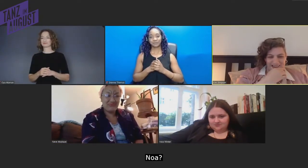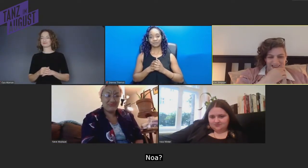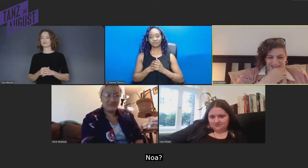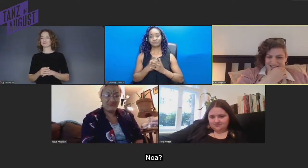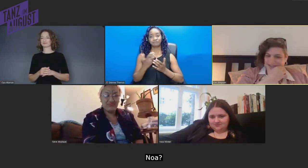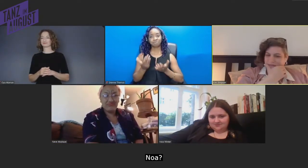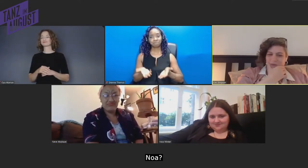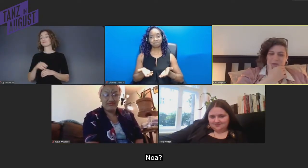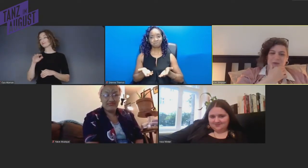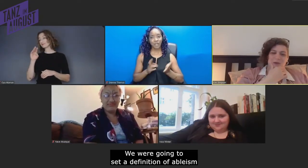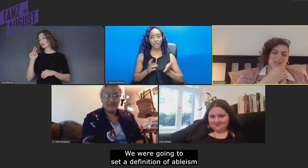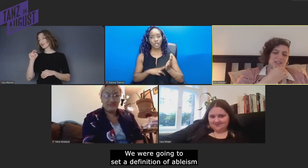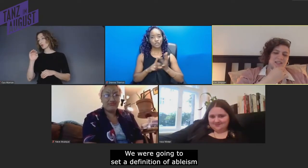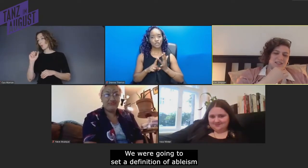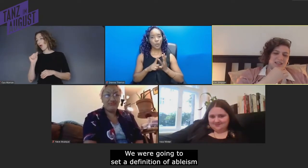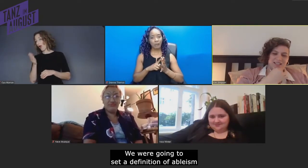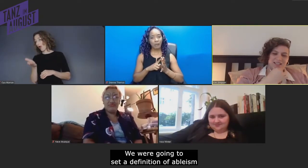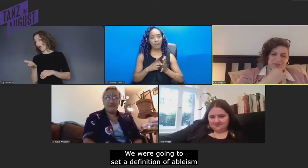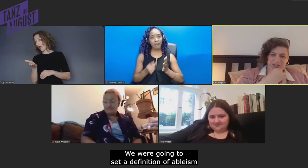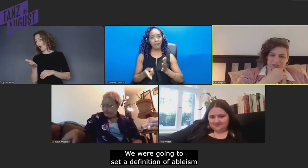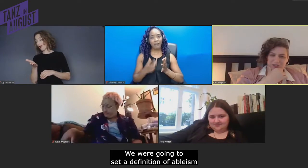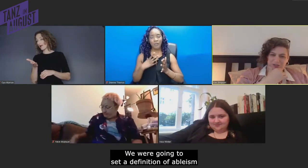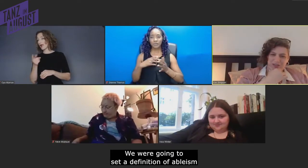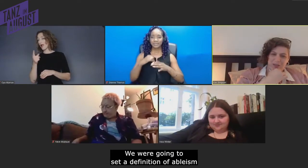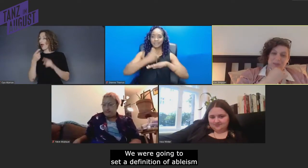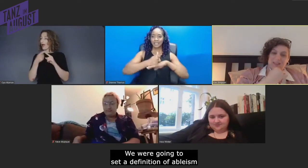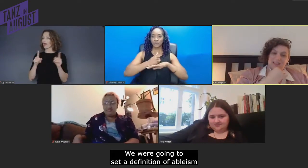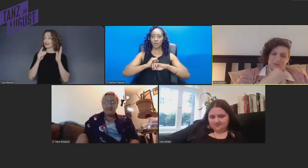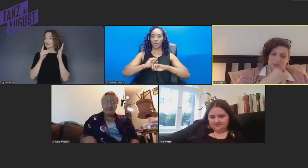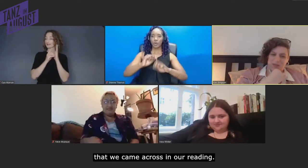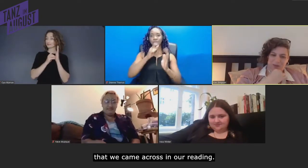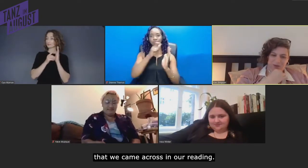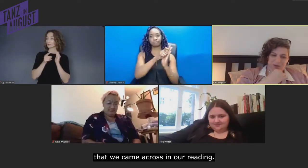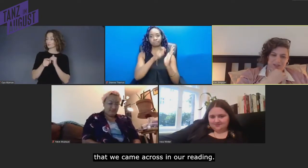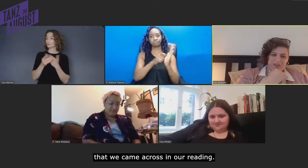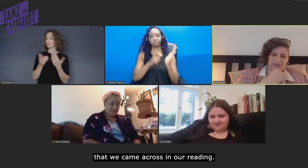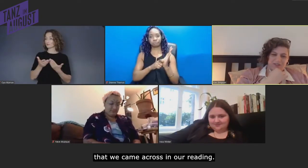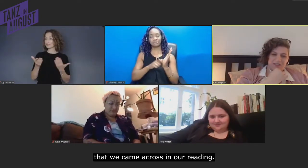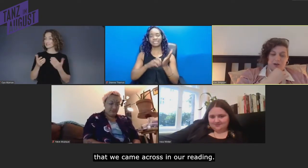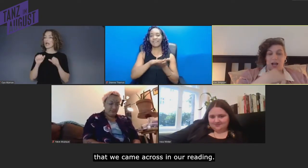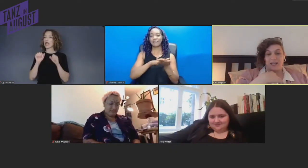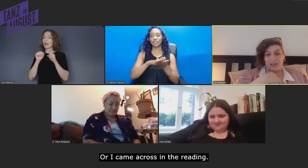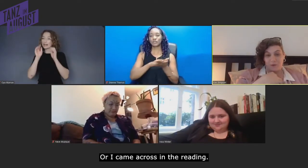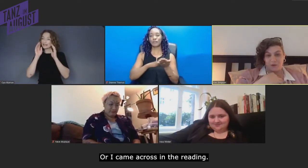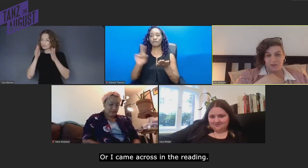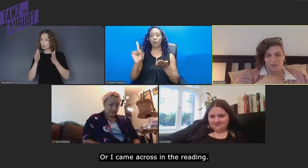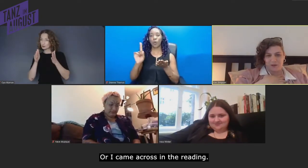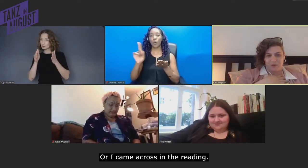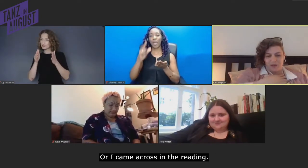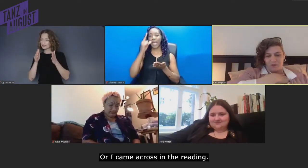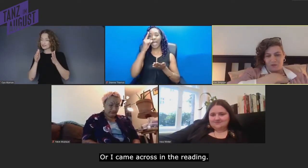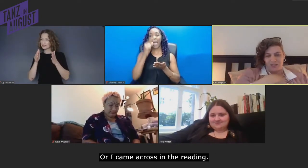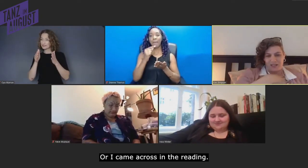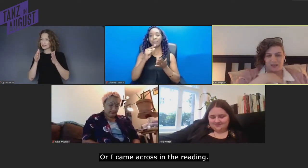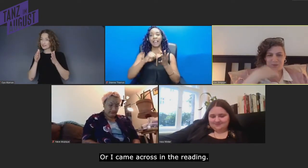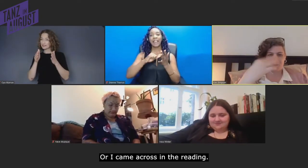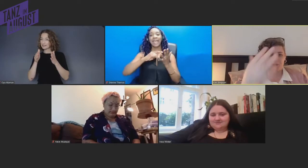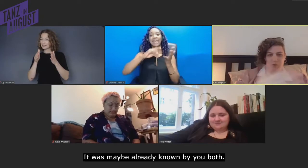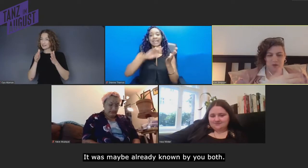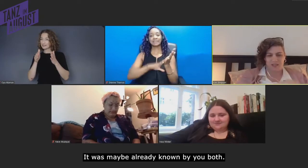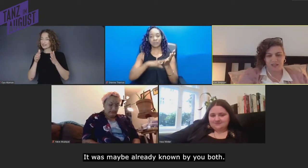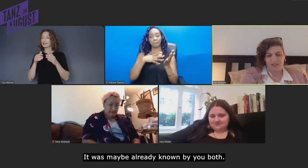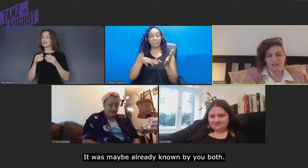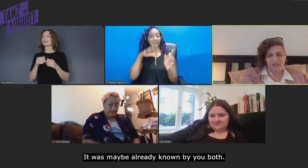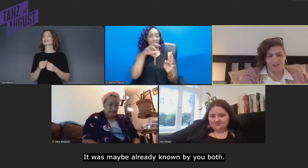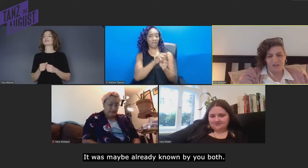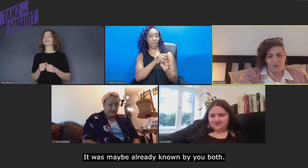Noa, we were going to set a definition of ableism that we came across in our reading, or I came across in the reading. It was maybe